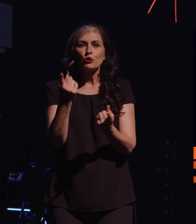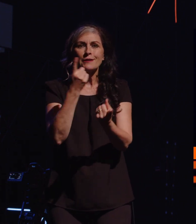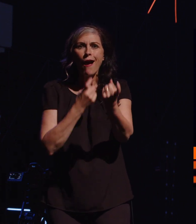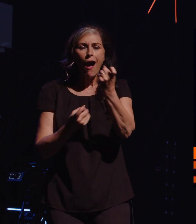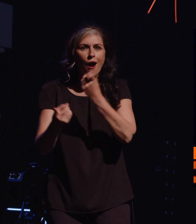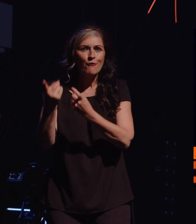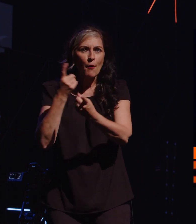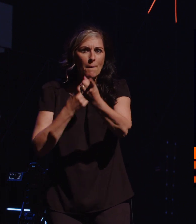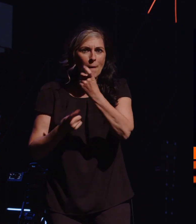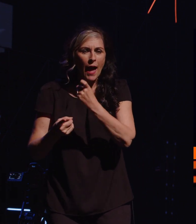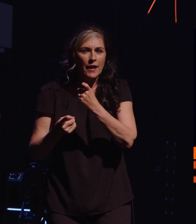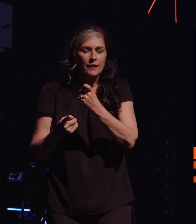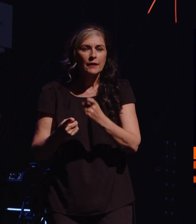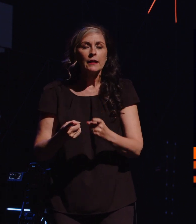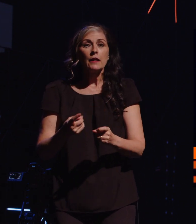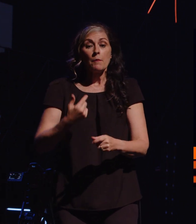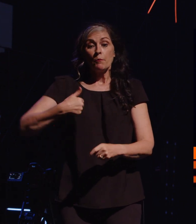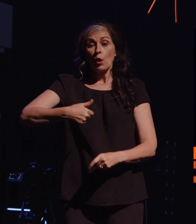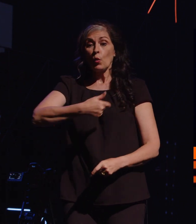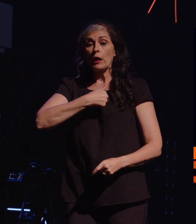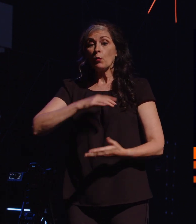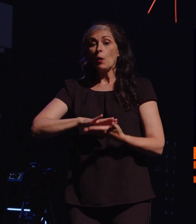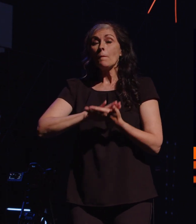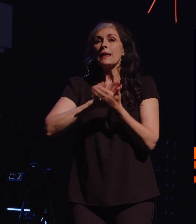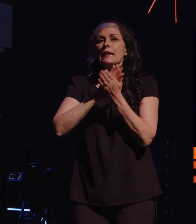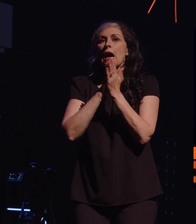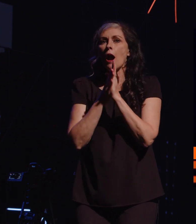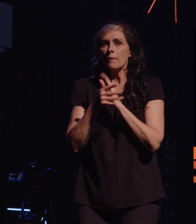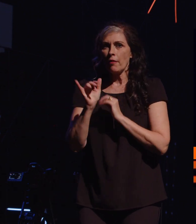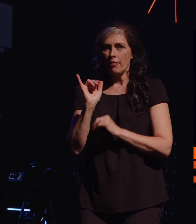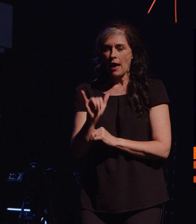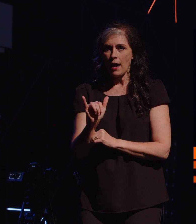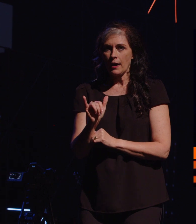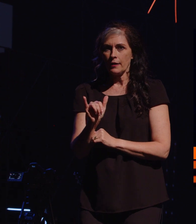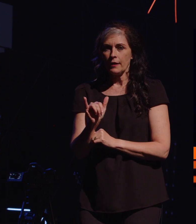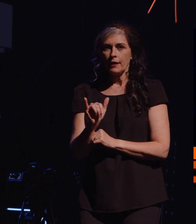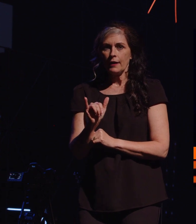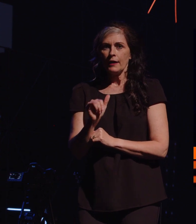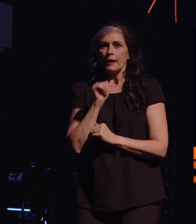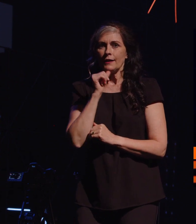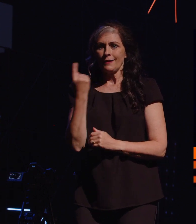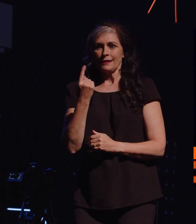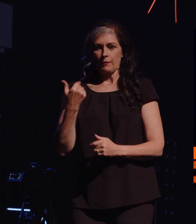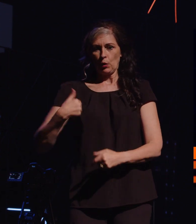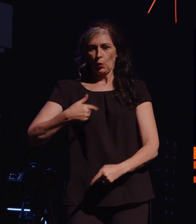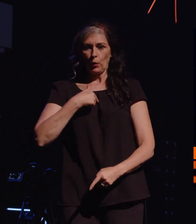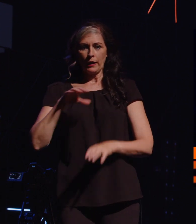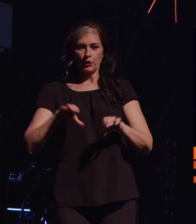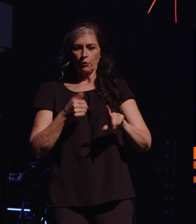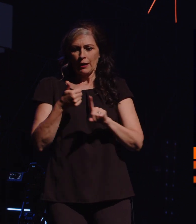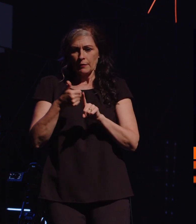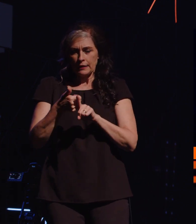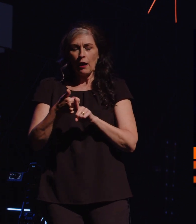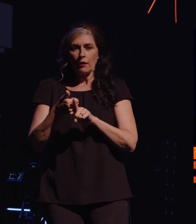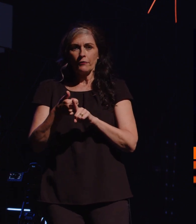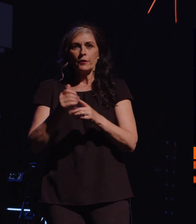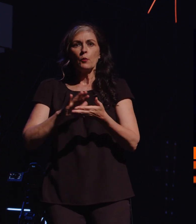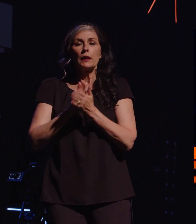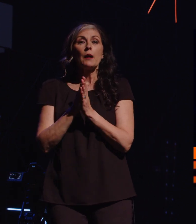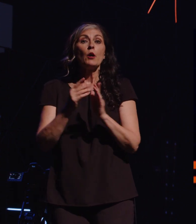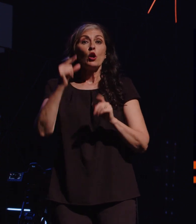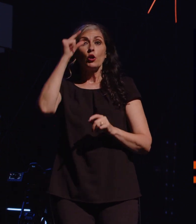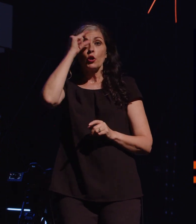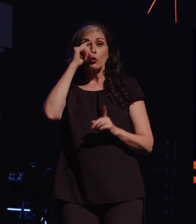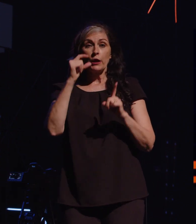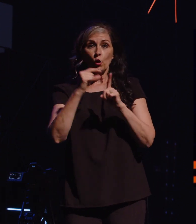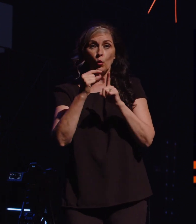men. That he will make us become this. It's not even something that we have to do. He'll make us become this. The Greek word